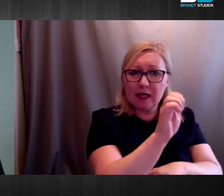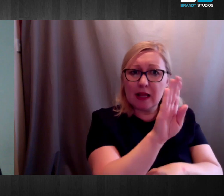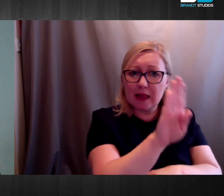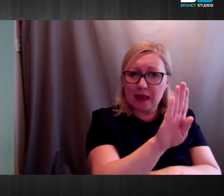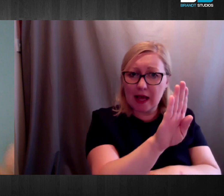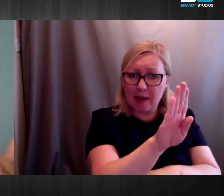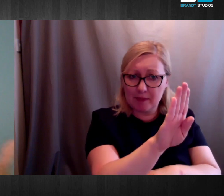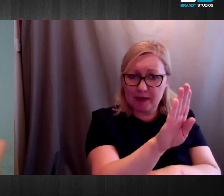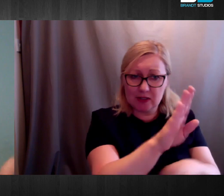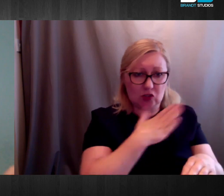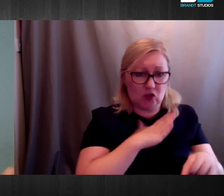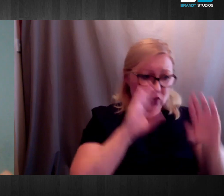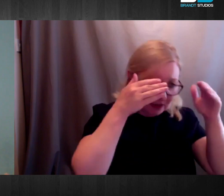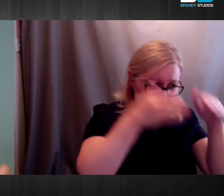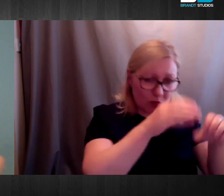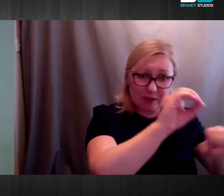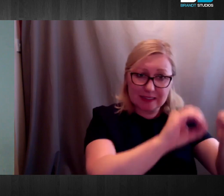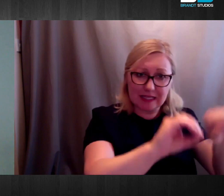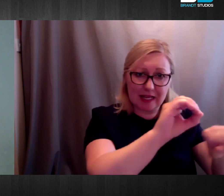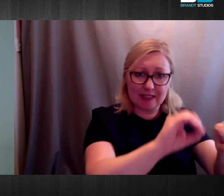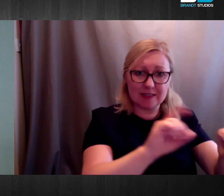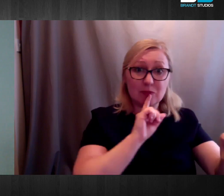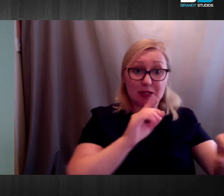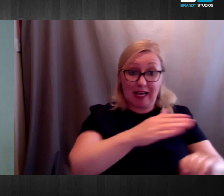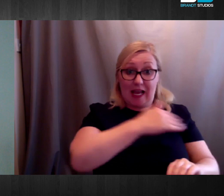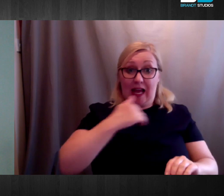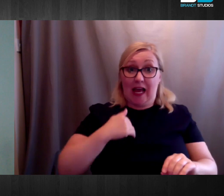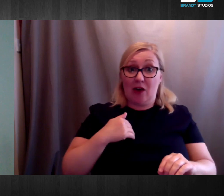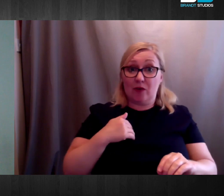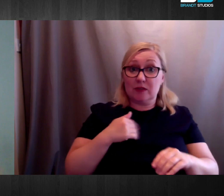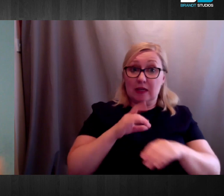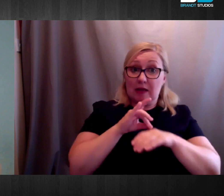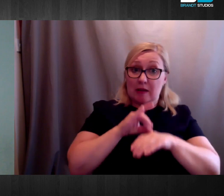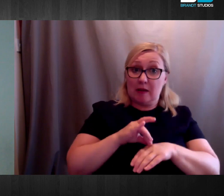in. We tend to play in clinical research.